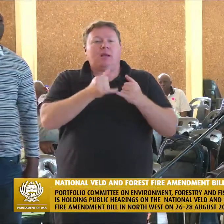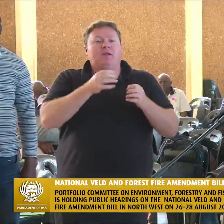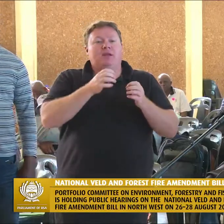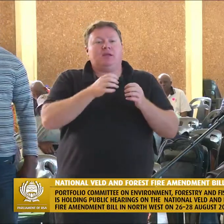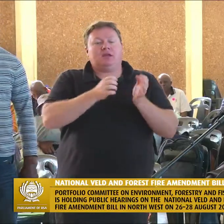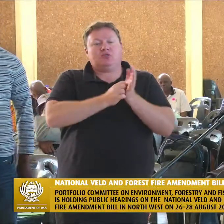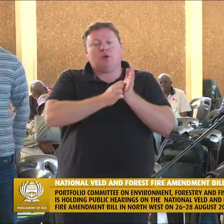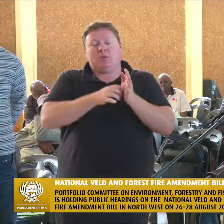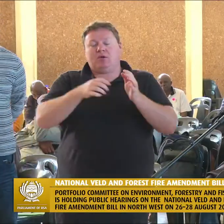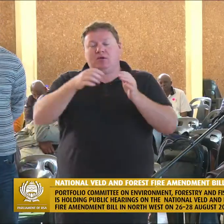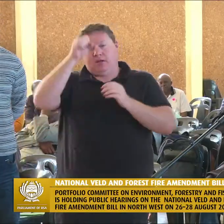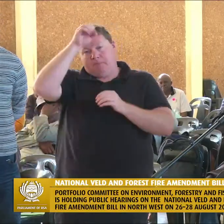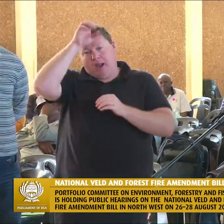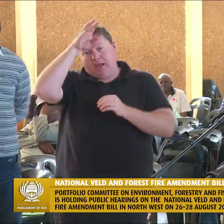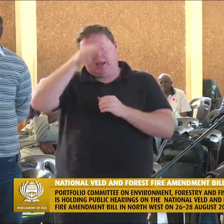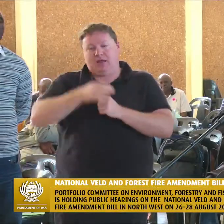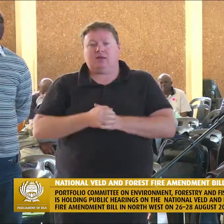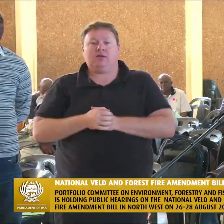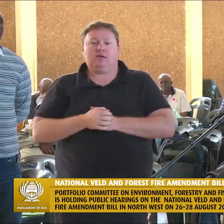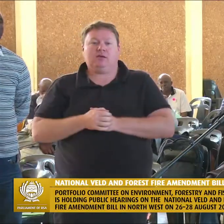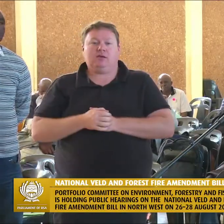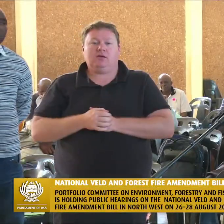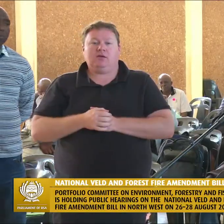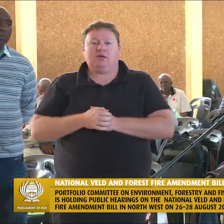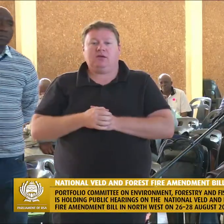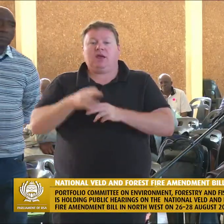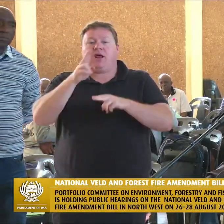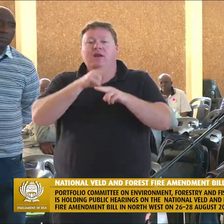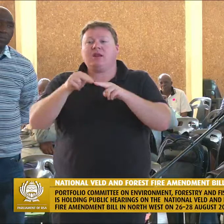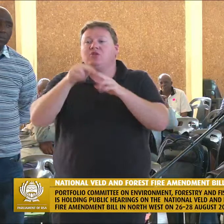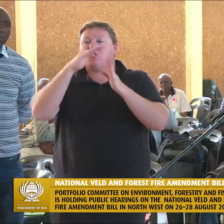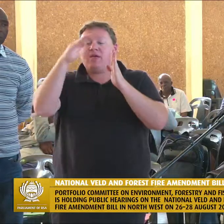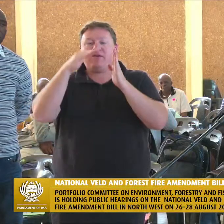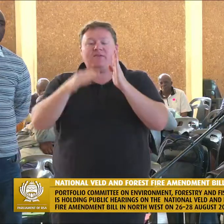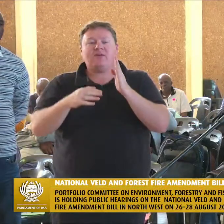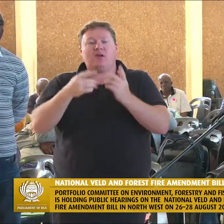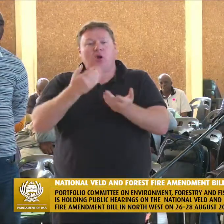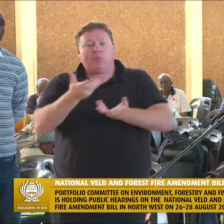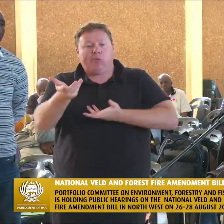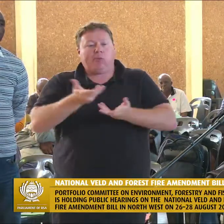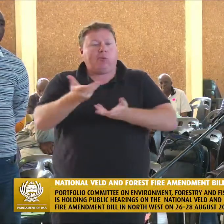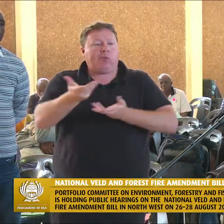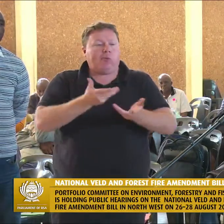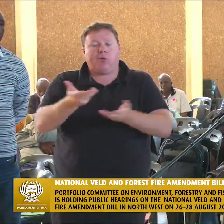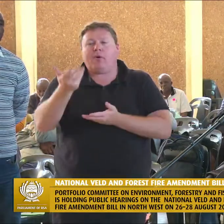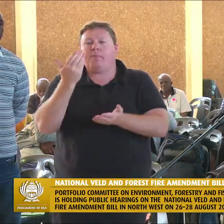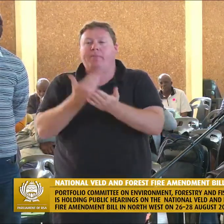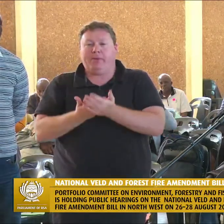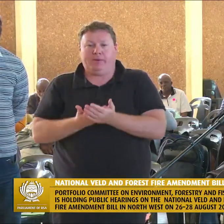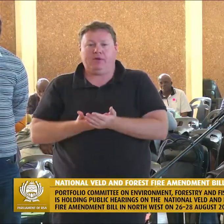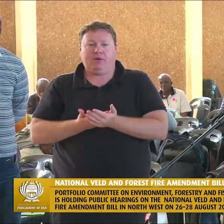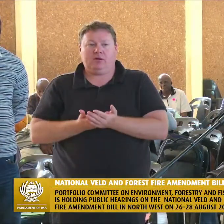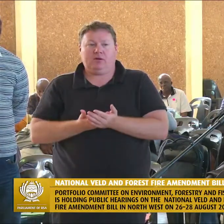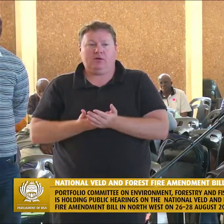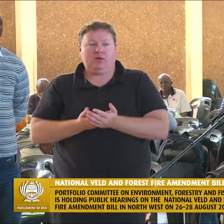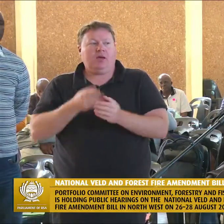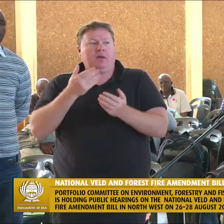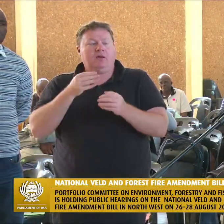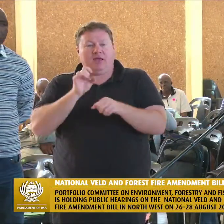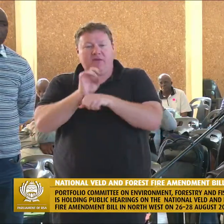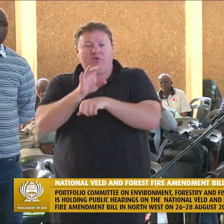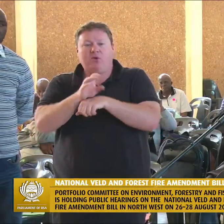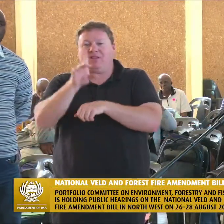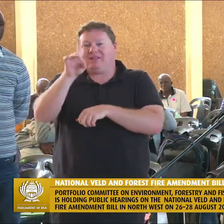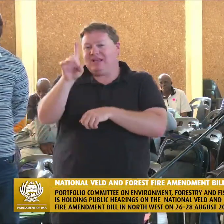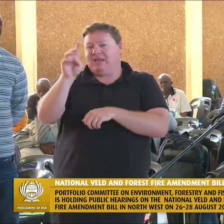national level start fostering conversations to even ensure that if it means that we get to influence dmr you say when you